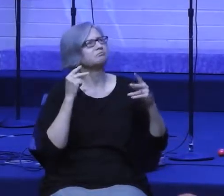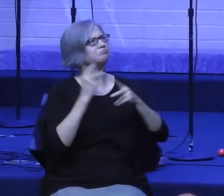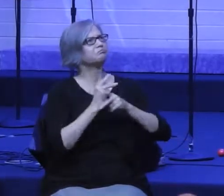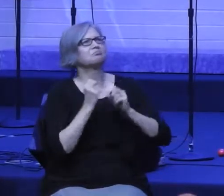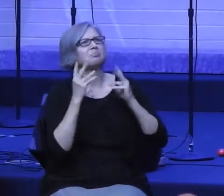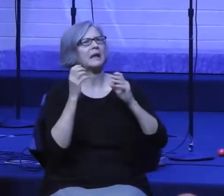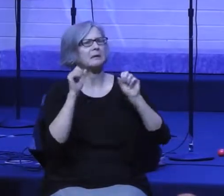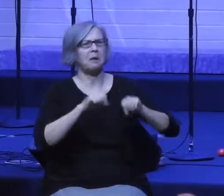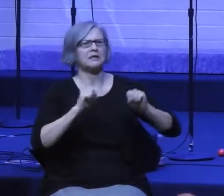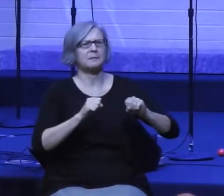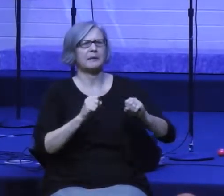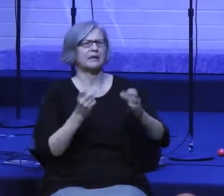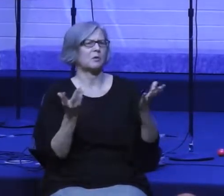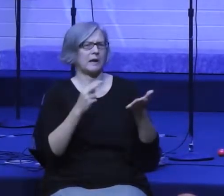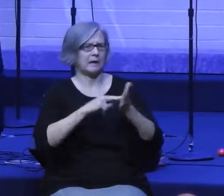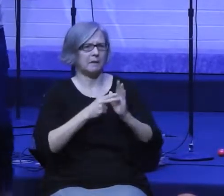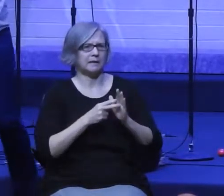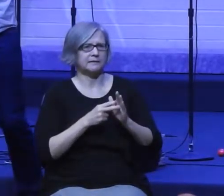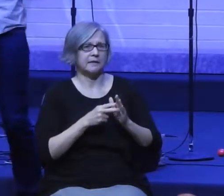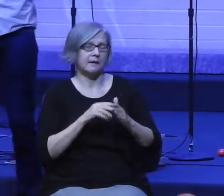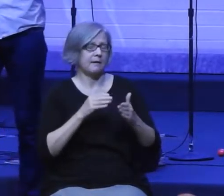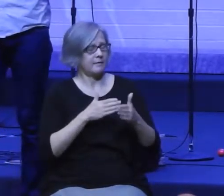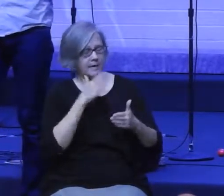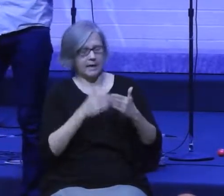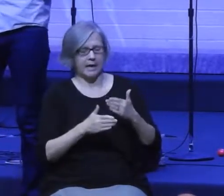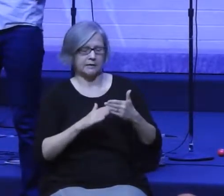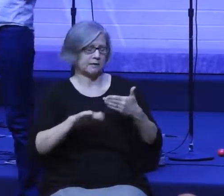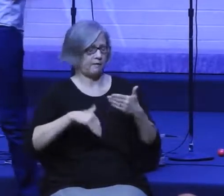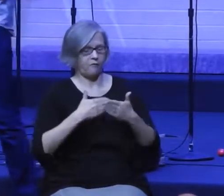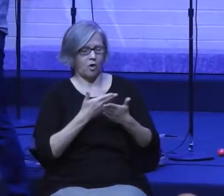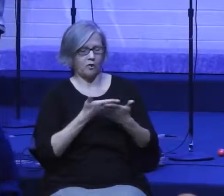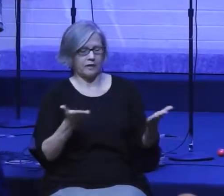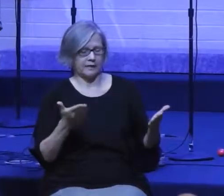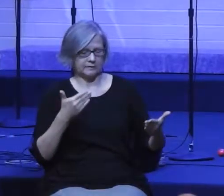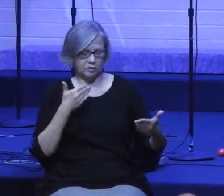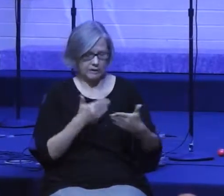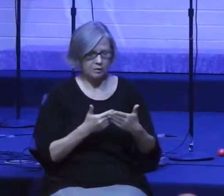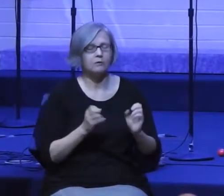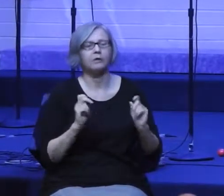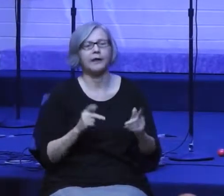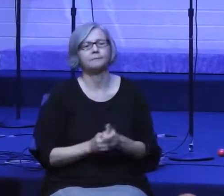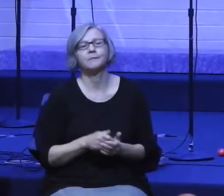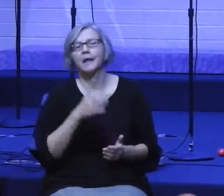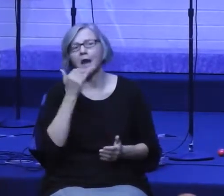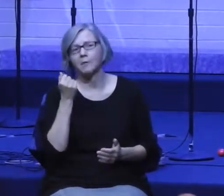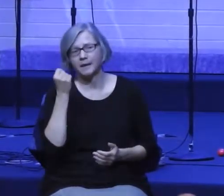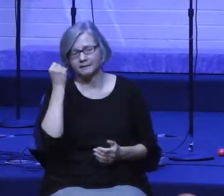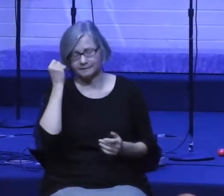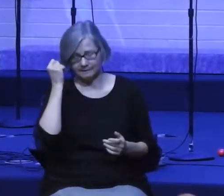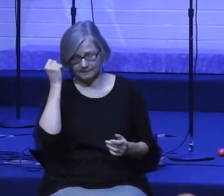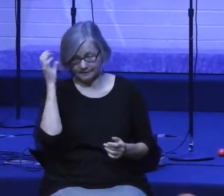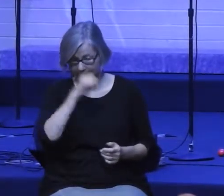things is near. The end of all things is near. What do they mean?